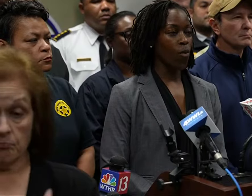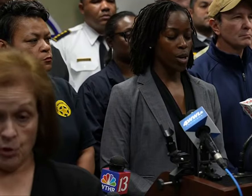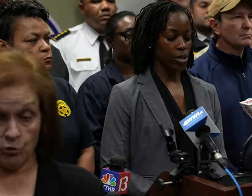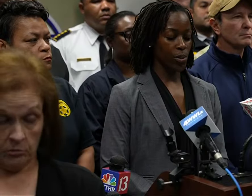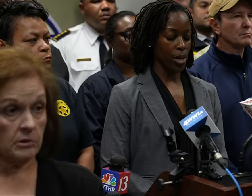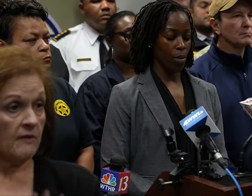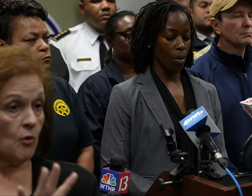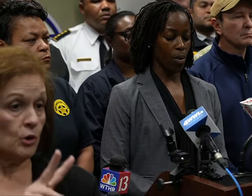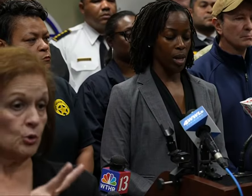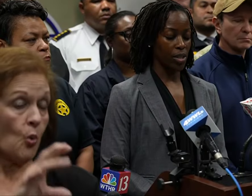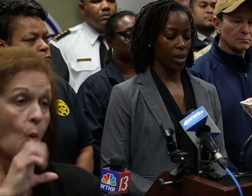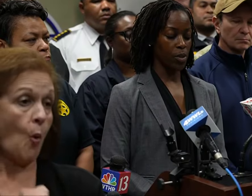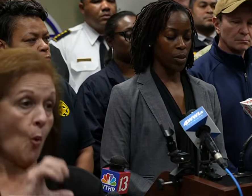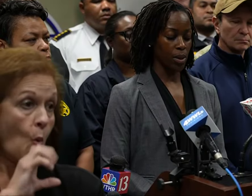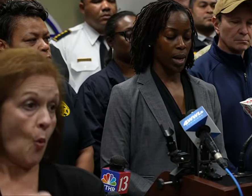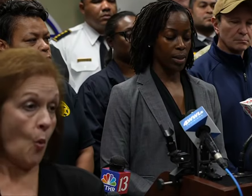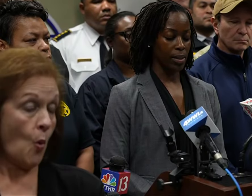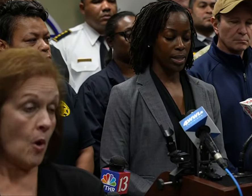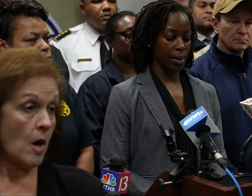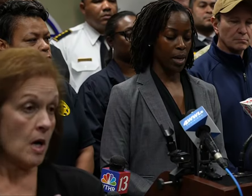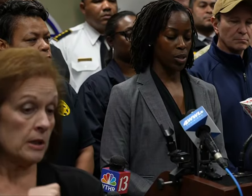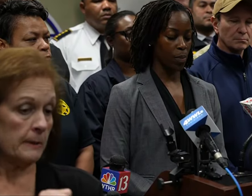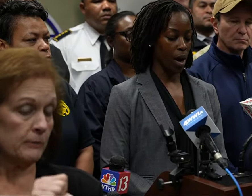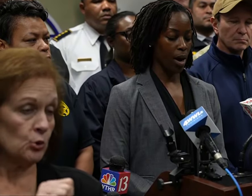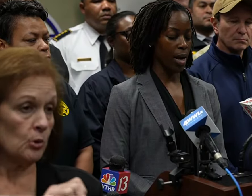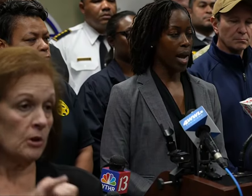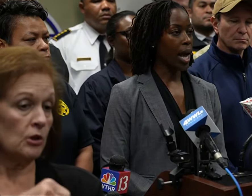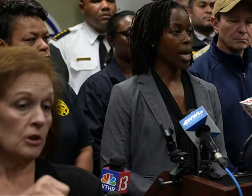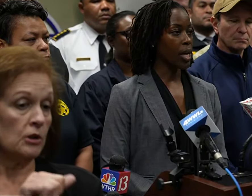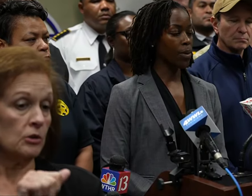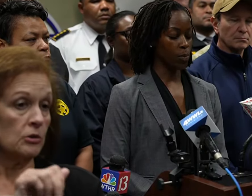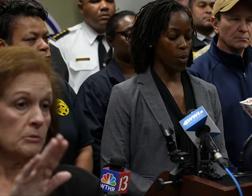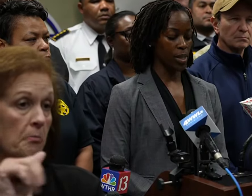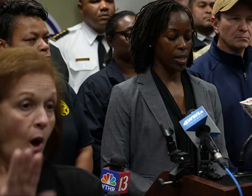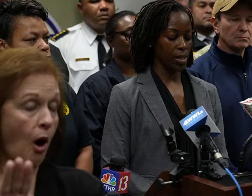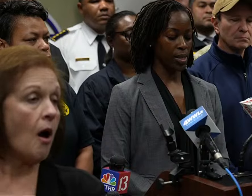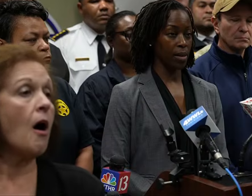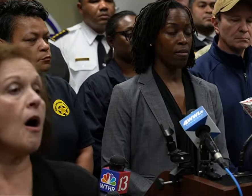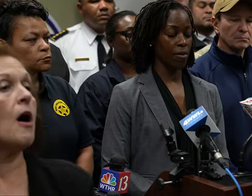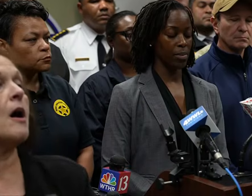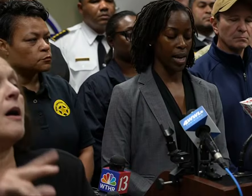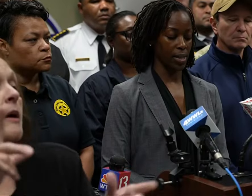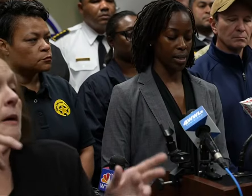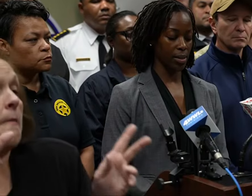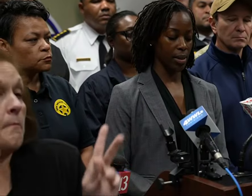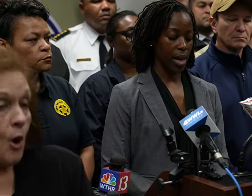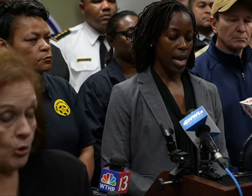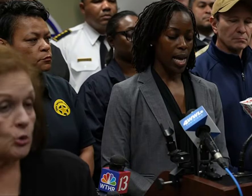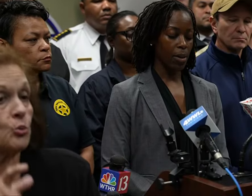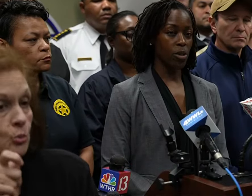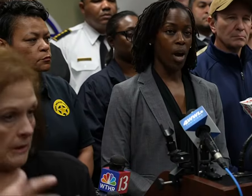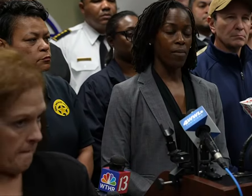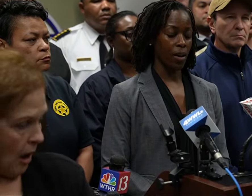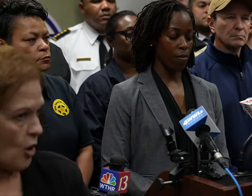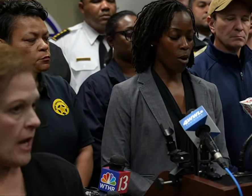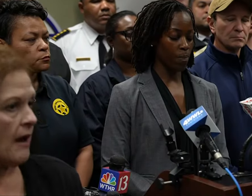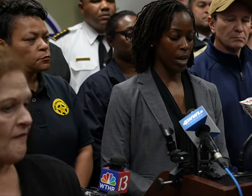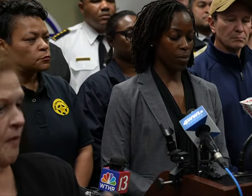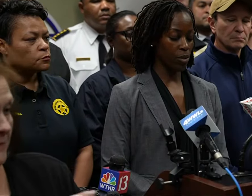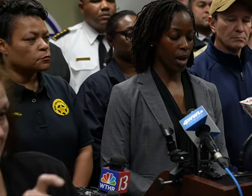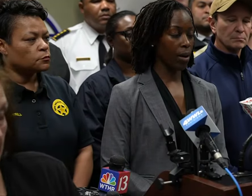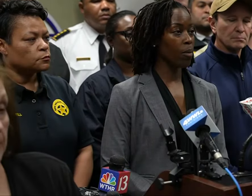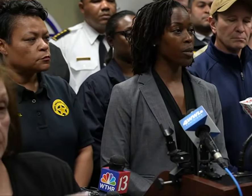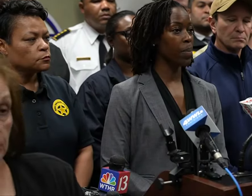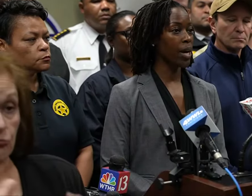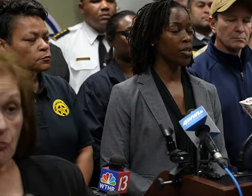as 42-year-old Shamsud Dim Jabbar, a U.S.-born citizen from Texas. He was driving a Ford